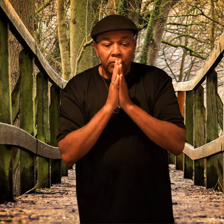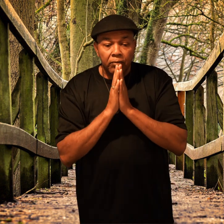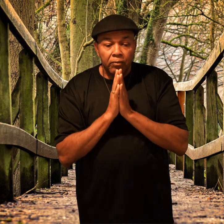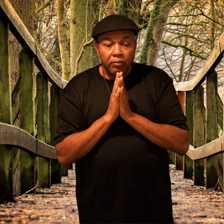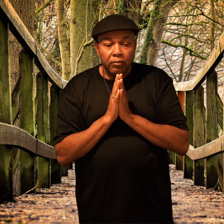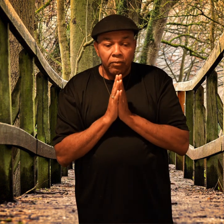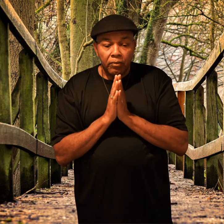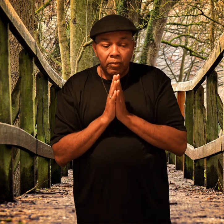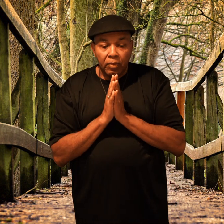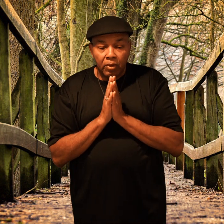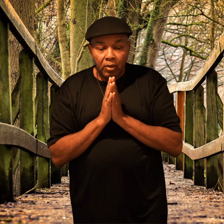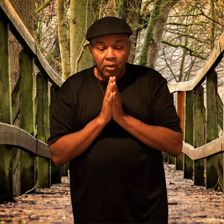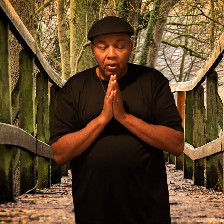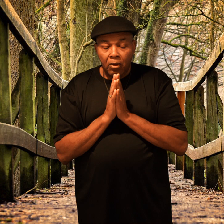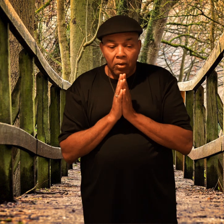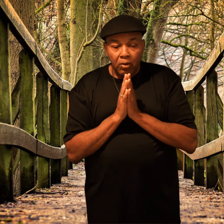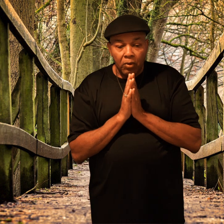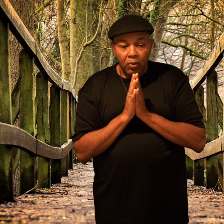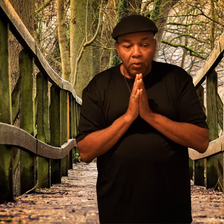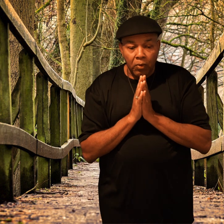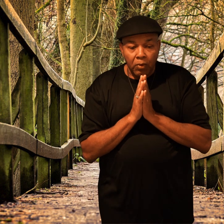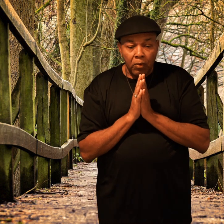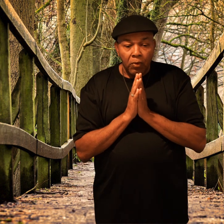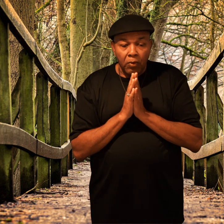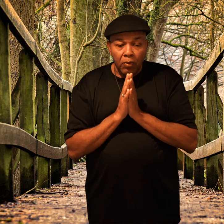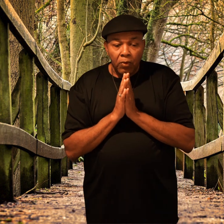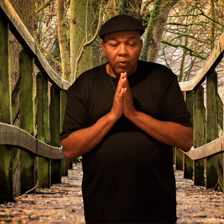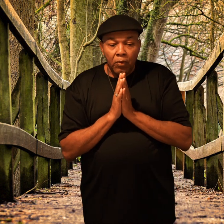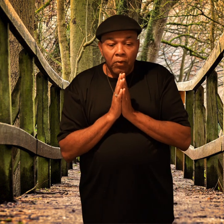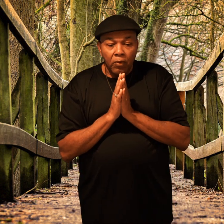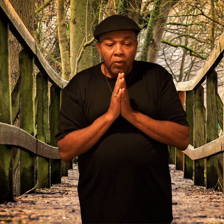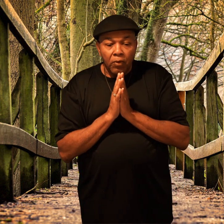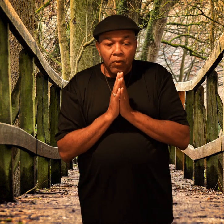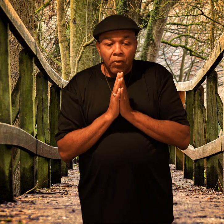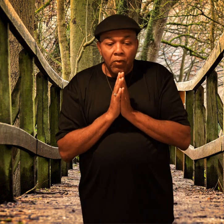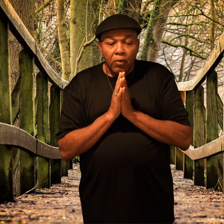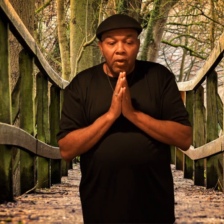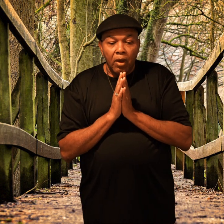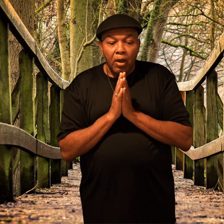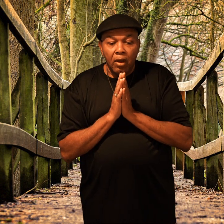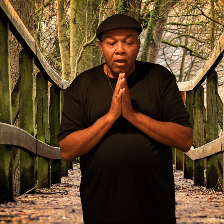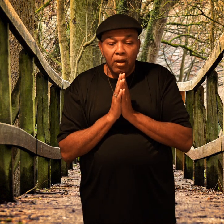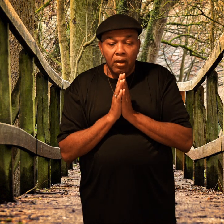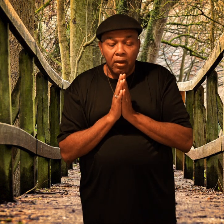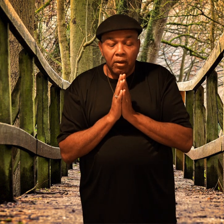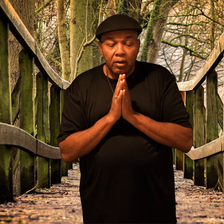Everyone take a deep breath in, pulling deep on the inhale and relaxing on the exhale.